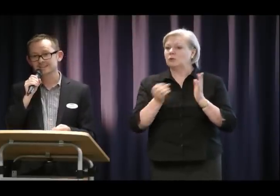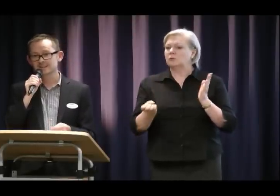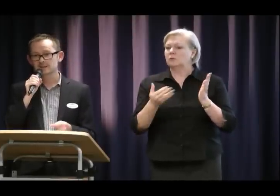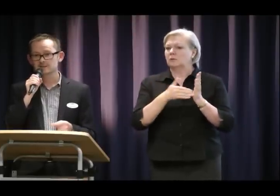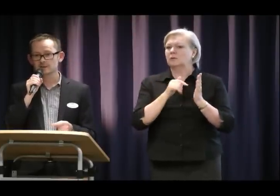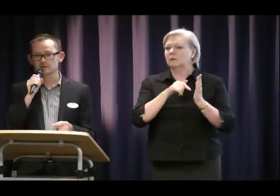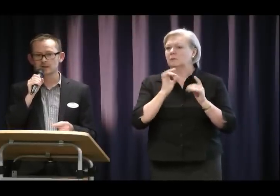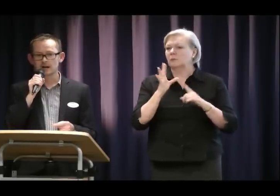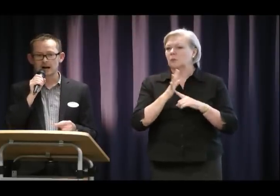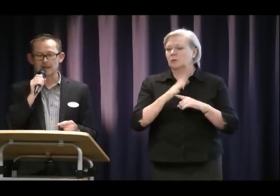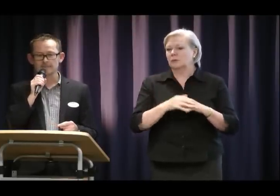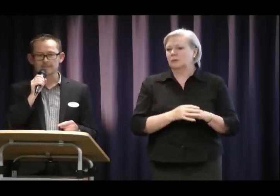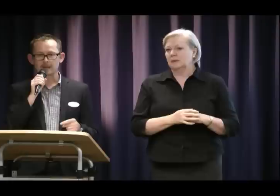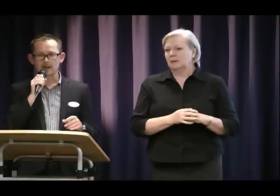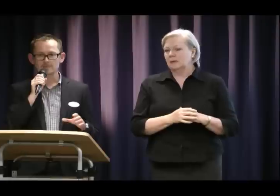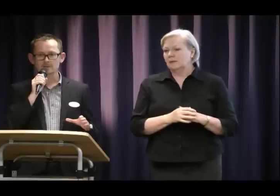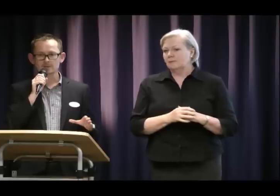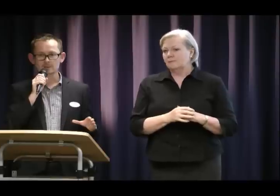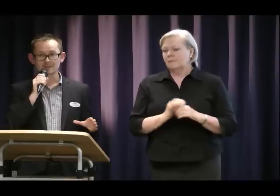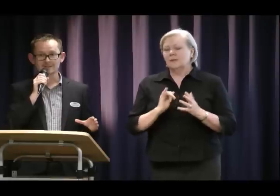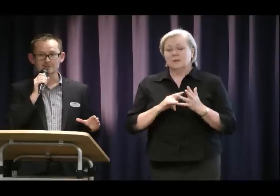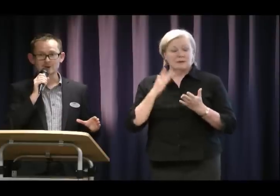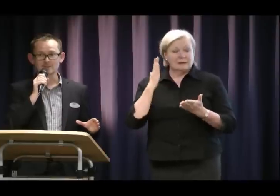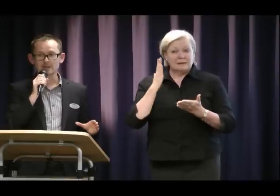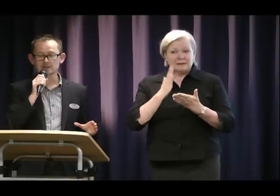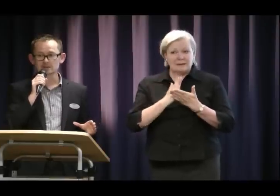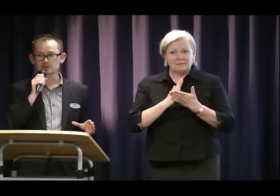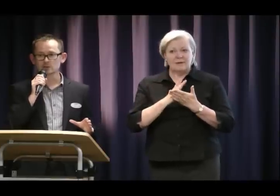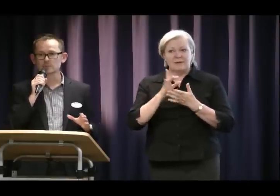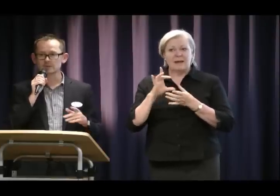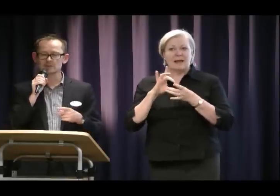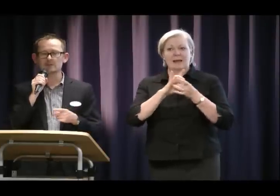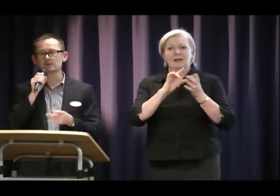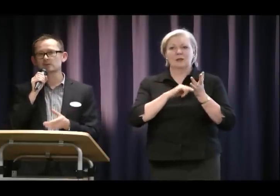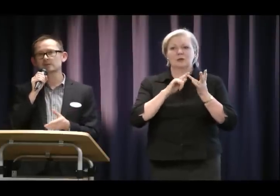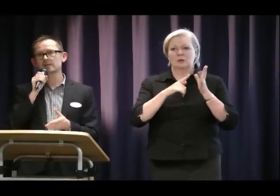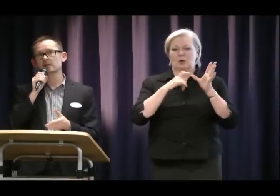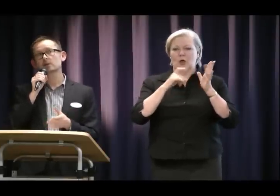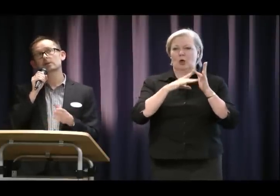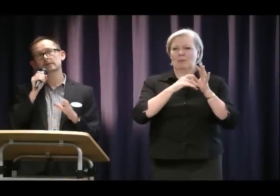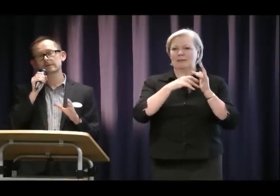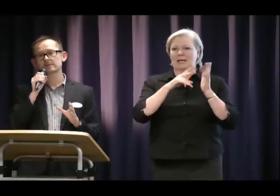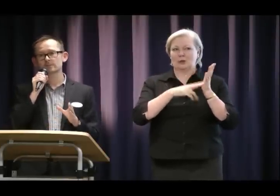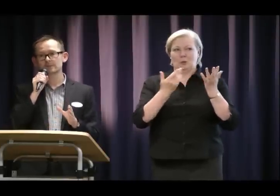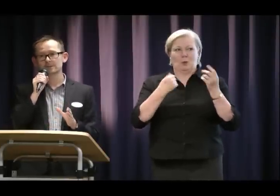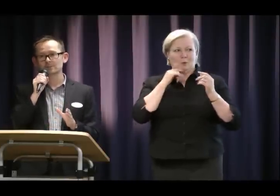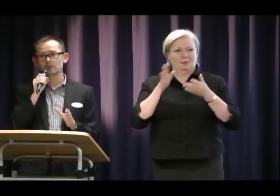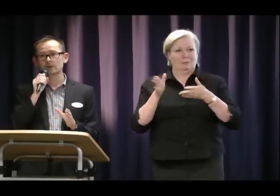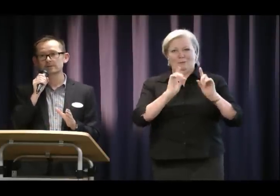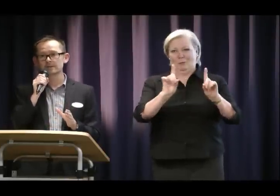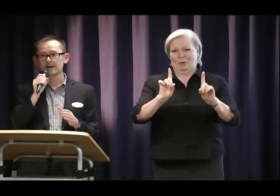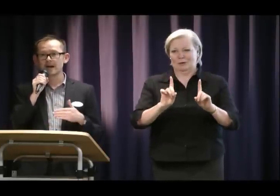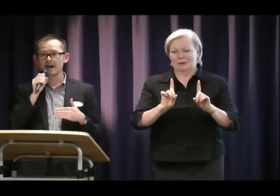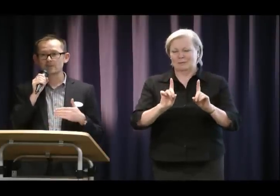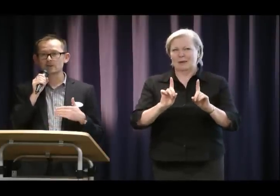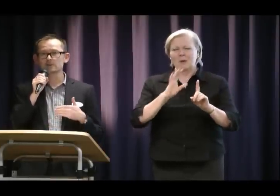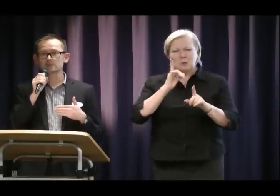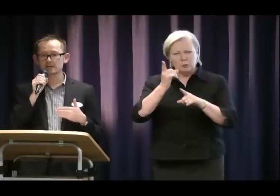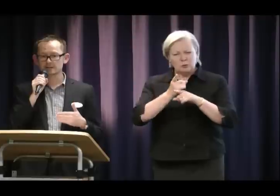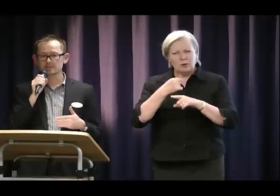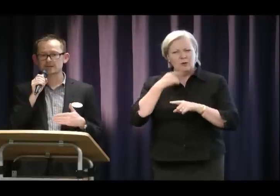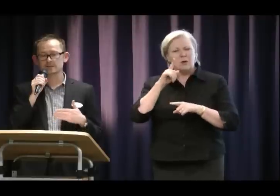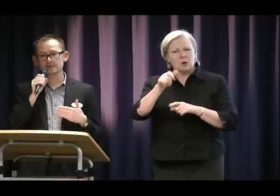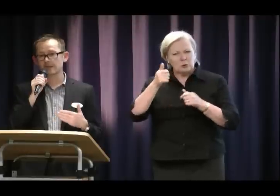in that. So, absolutely relates to accommodation too. But just as soon as you said that, I thought, that's a really good point. And